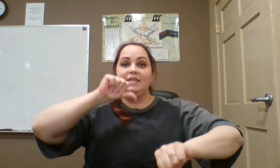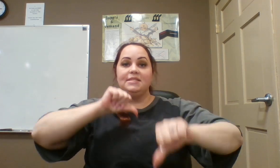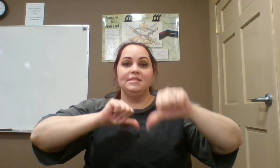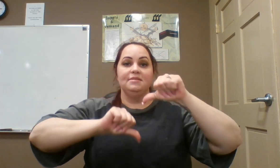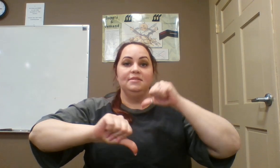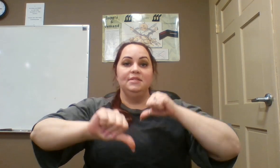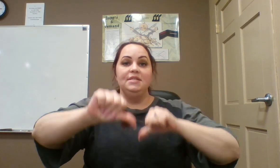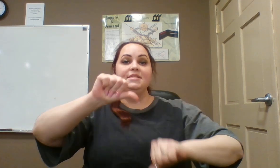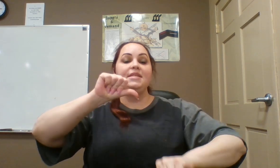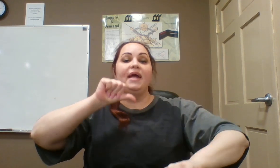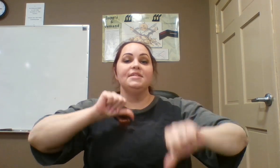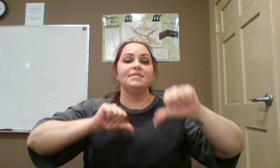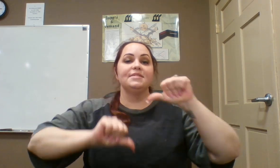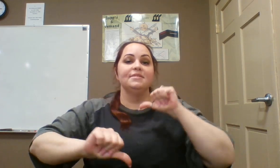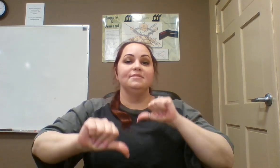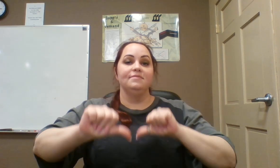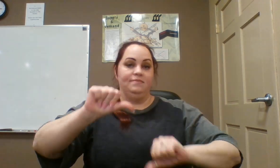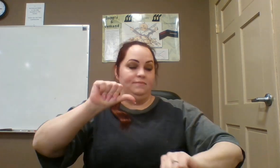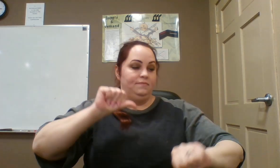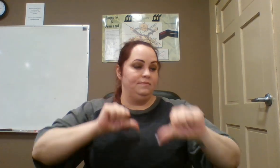this. Science.